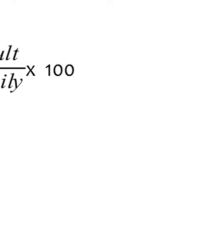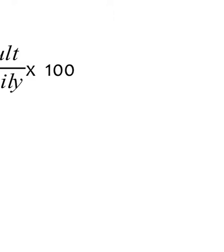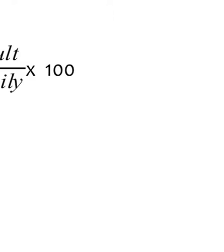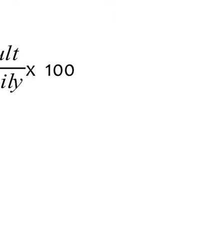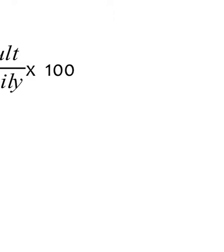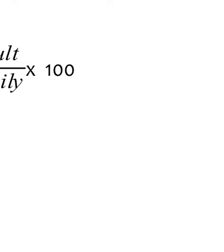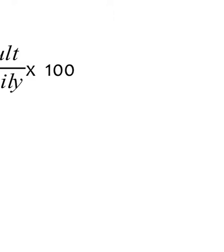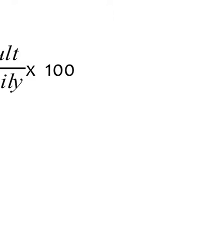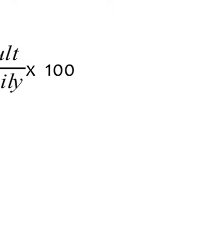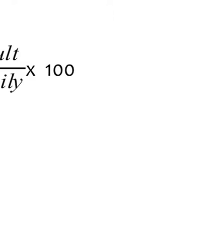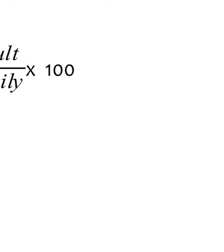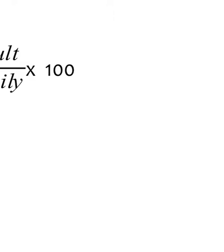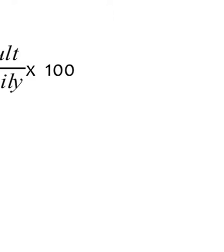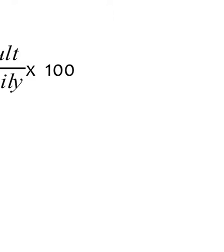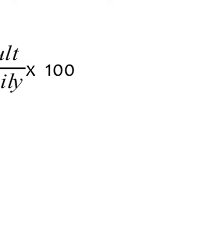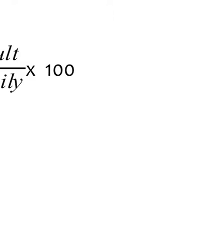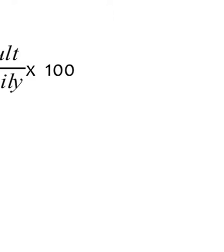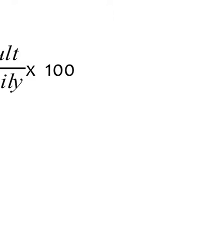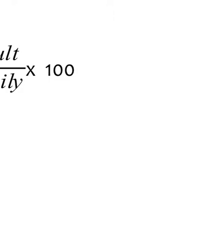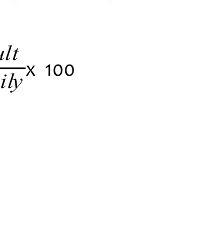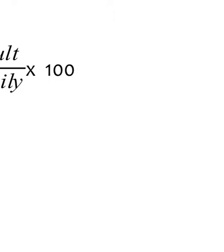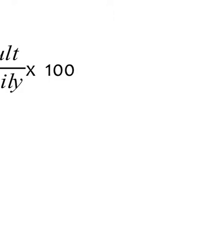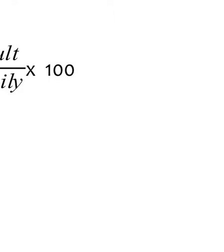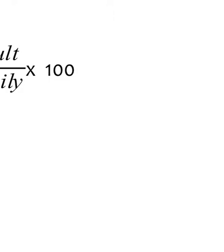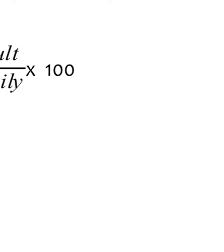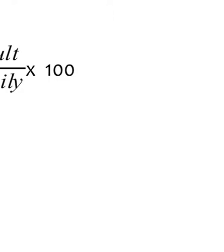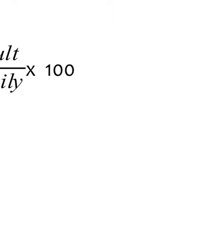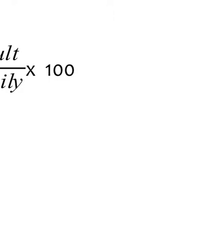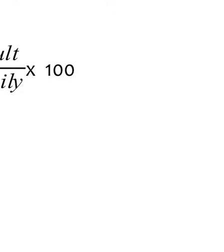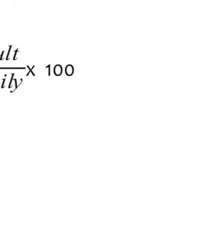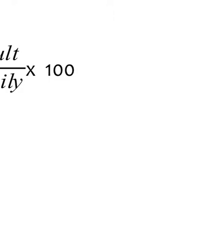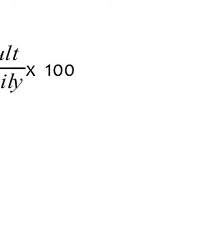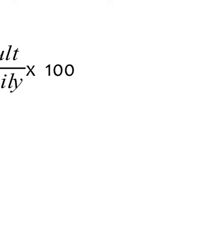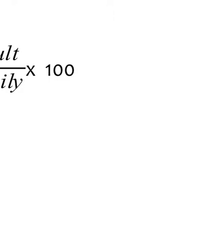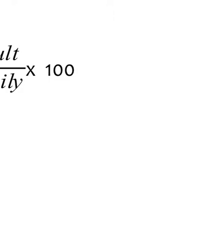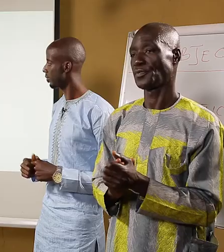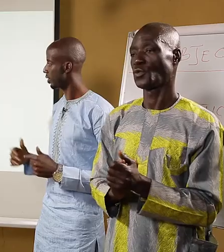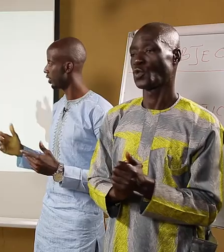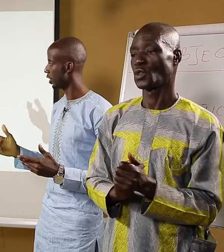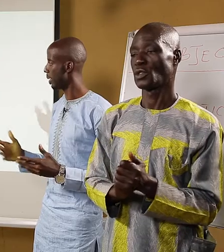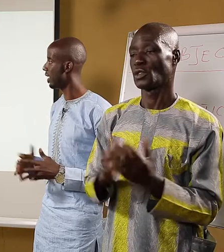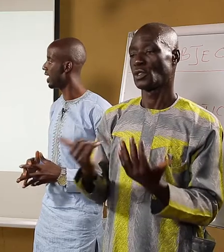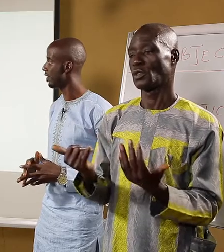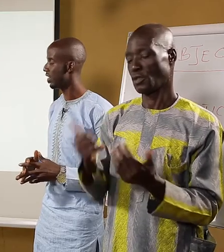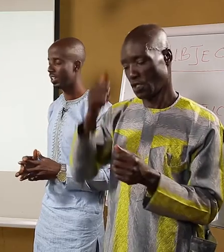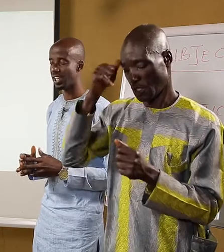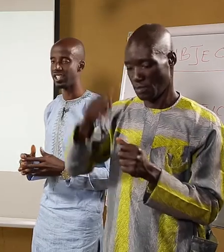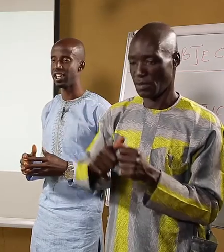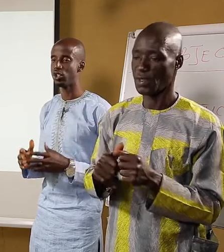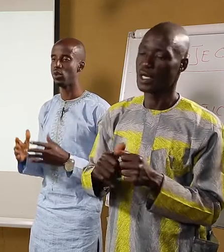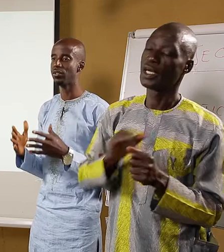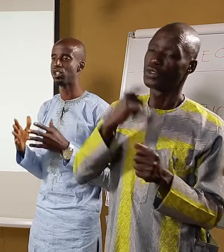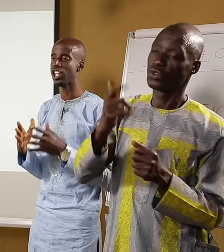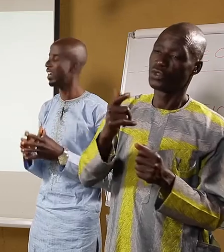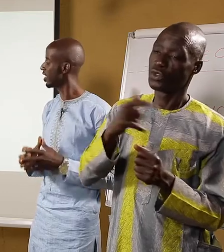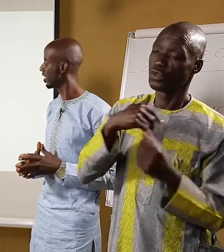this number to percentage. That is why we are multiplying this by 100. Remember, I